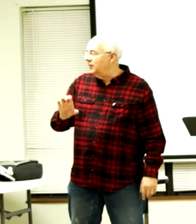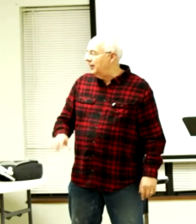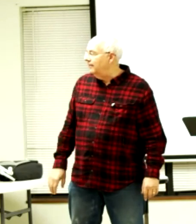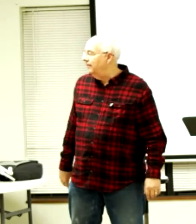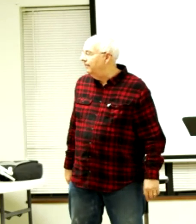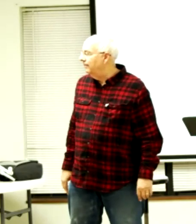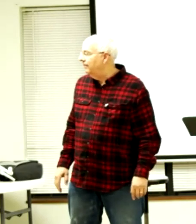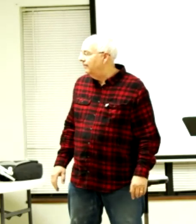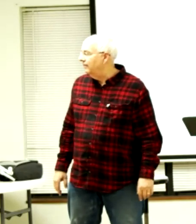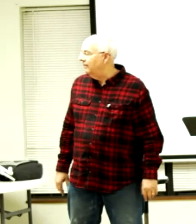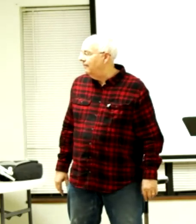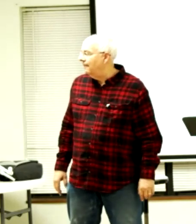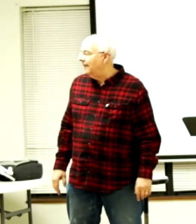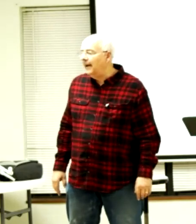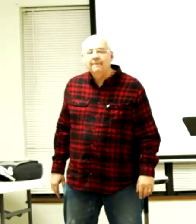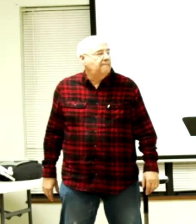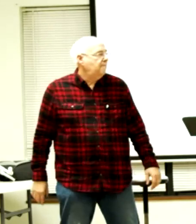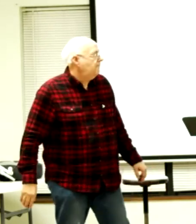RLLC. Okay.